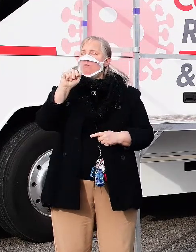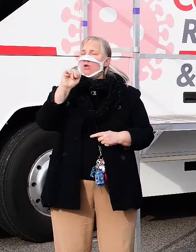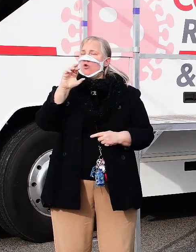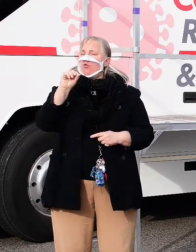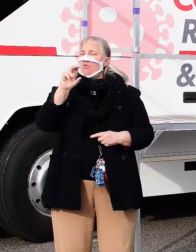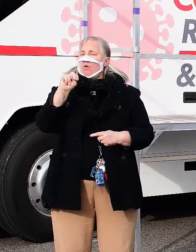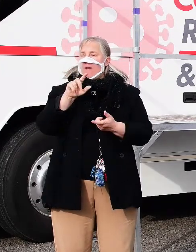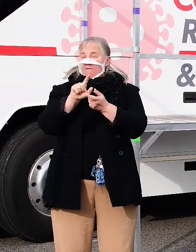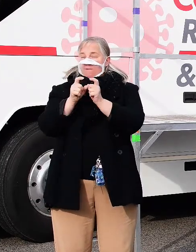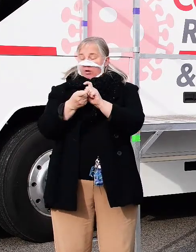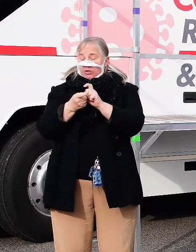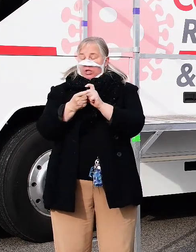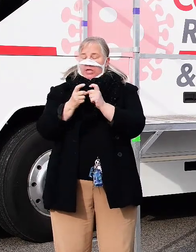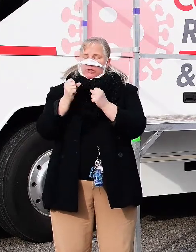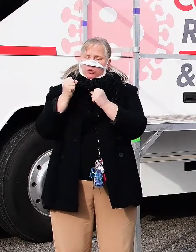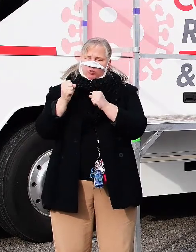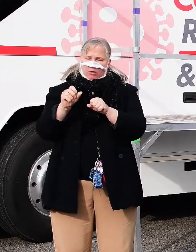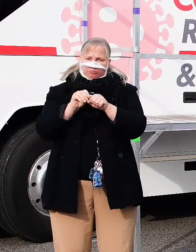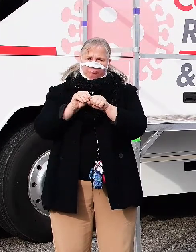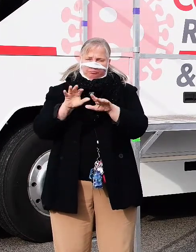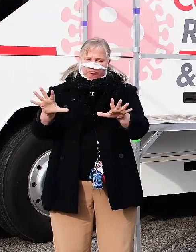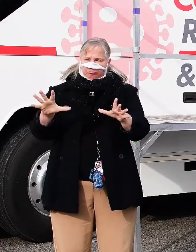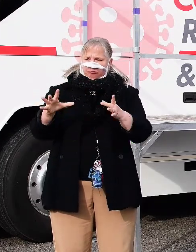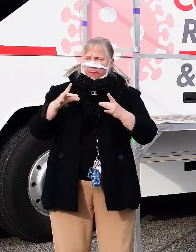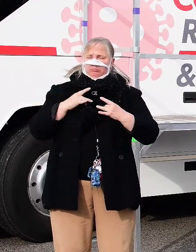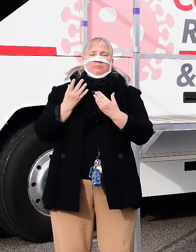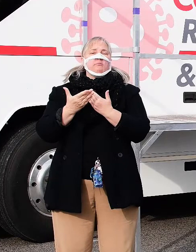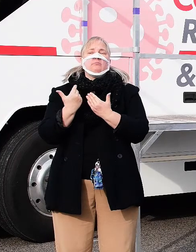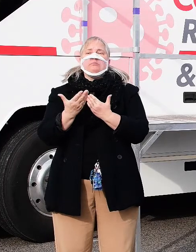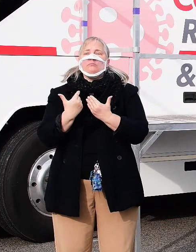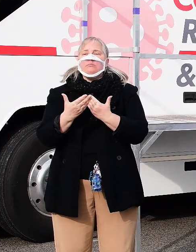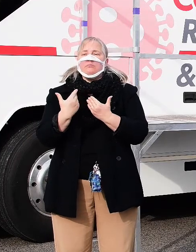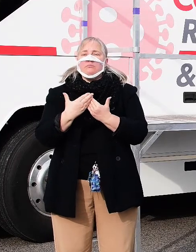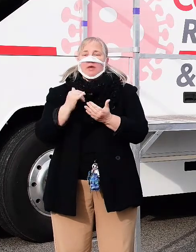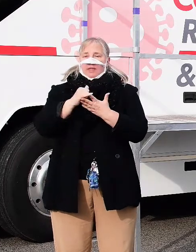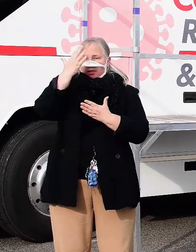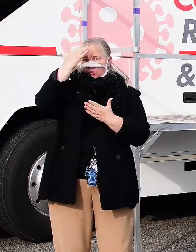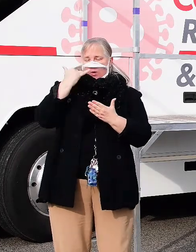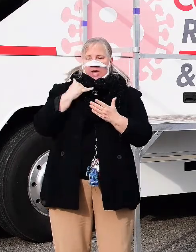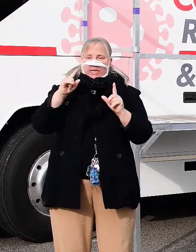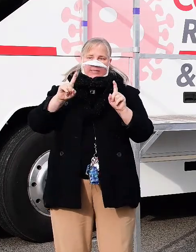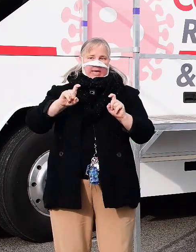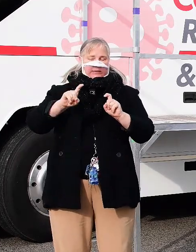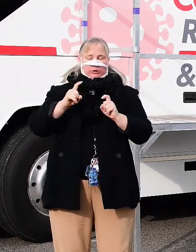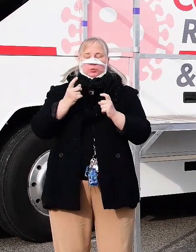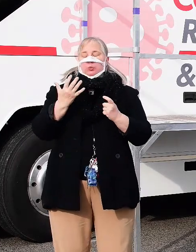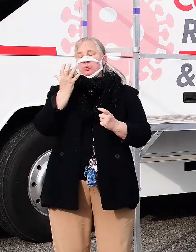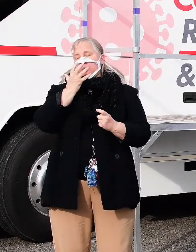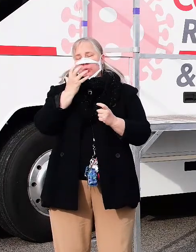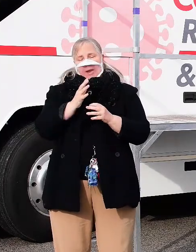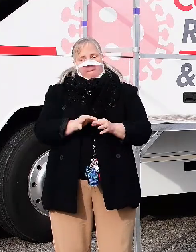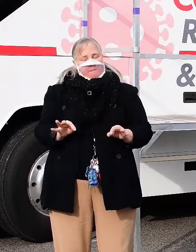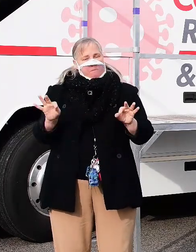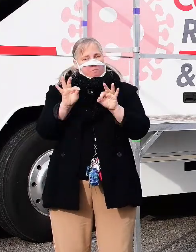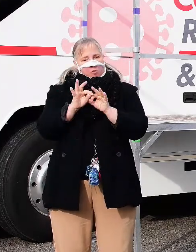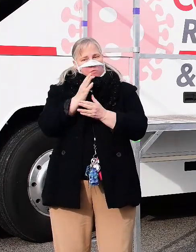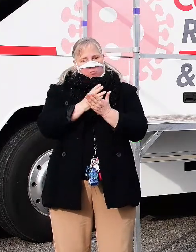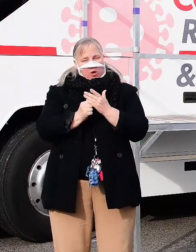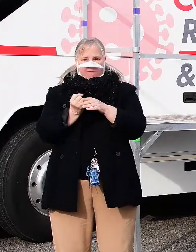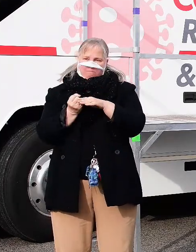highly transmissible, which is why testing is still a key factor in beating this